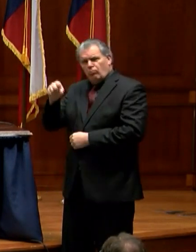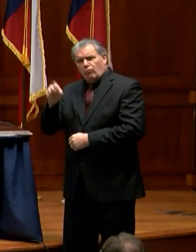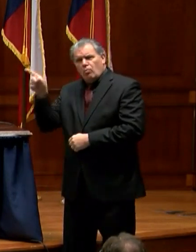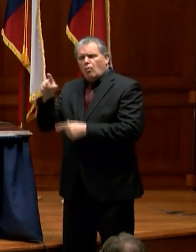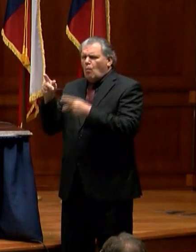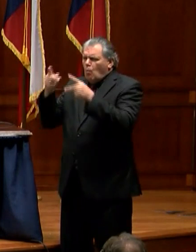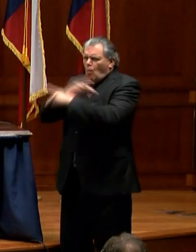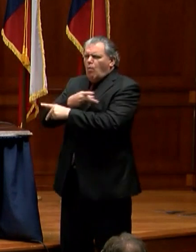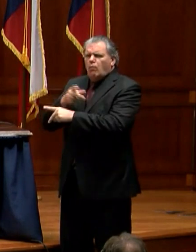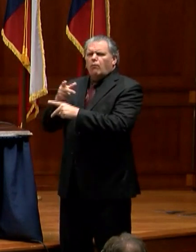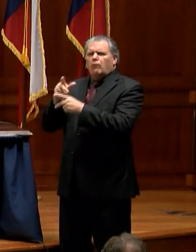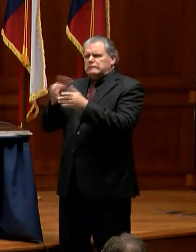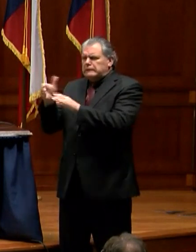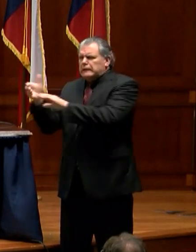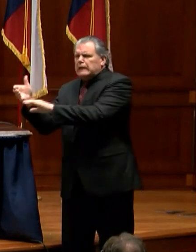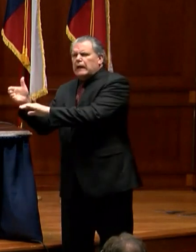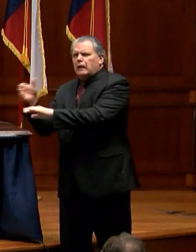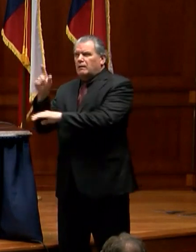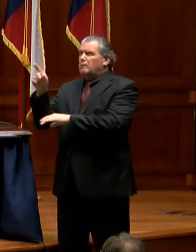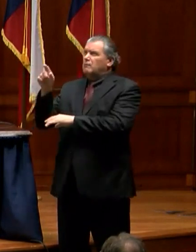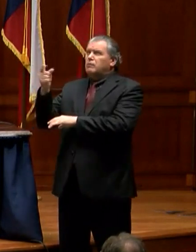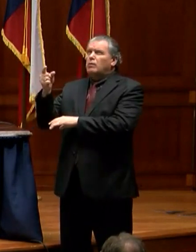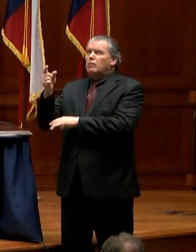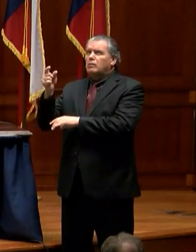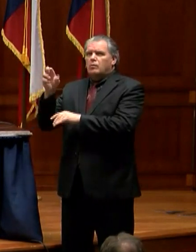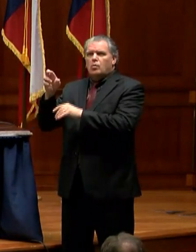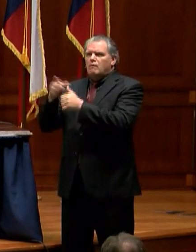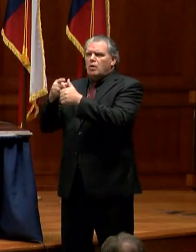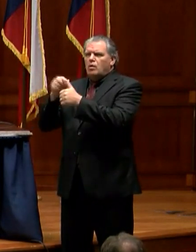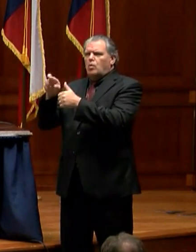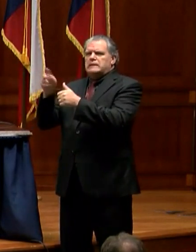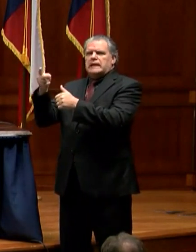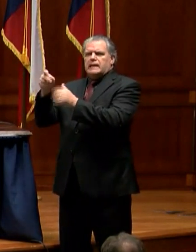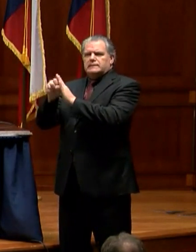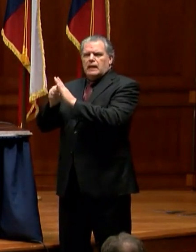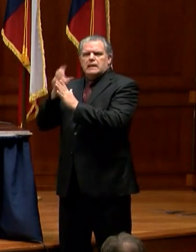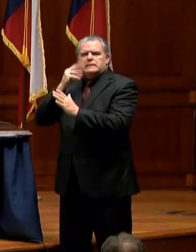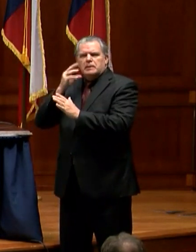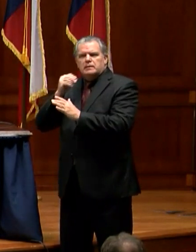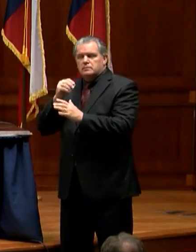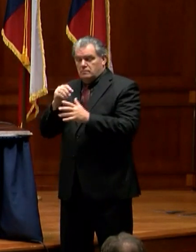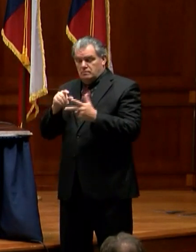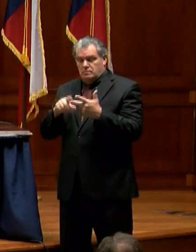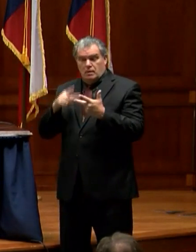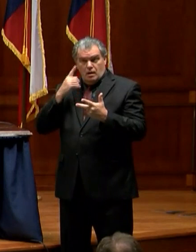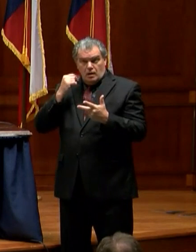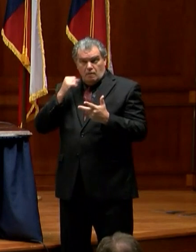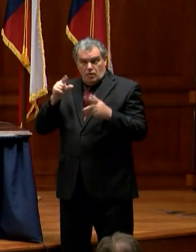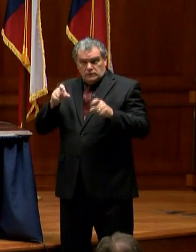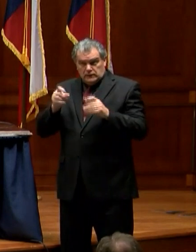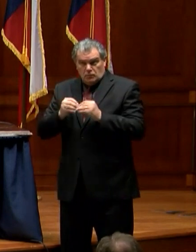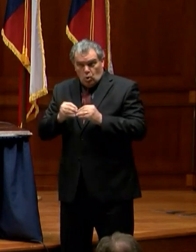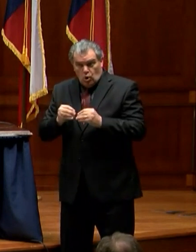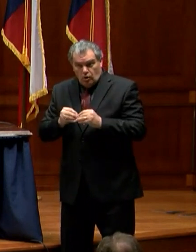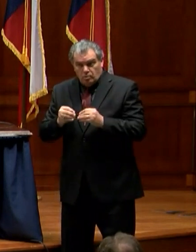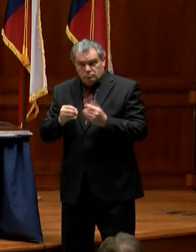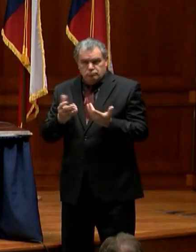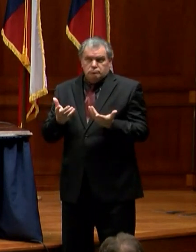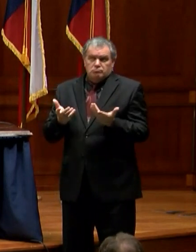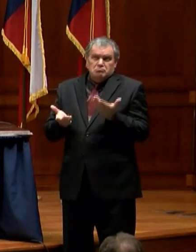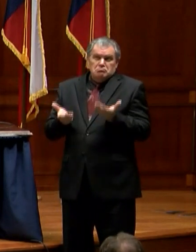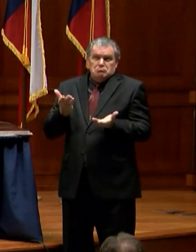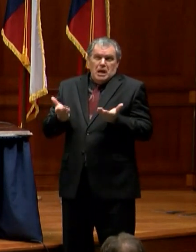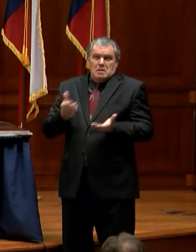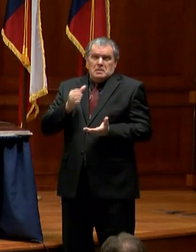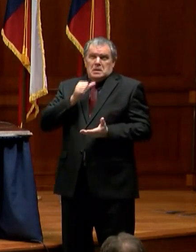were either the first or second state to encounter this. Has California tested more? As a percentage, maybe